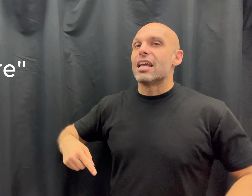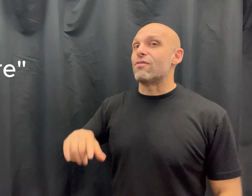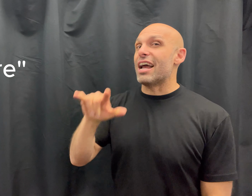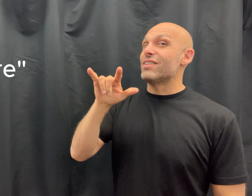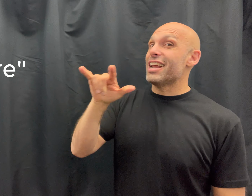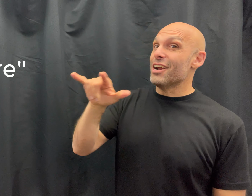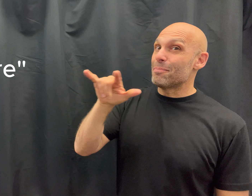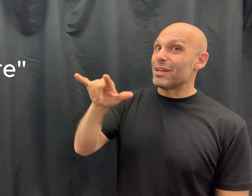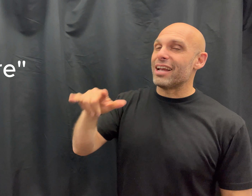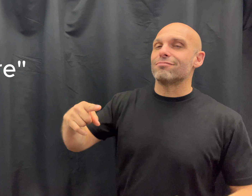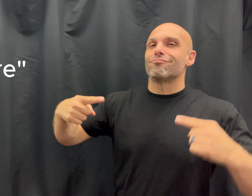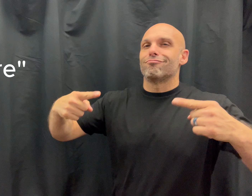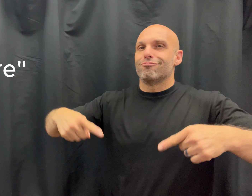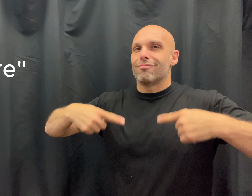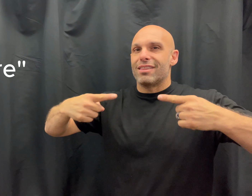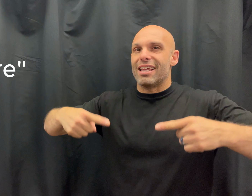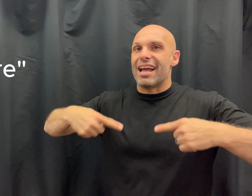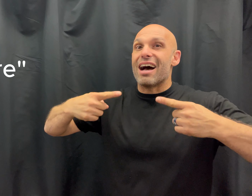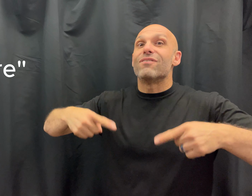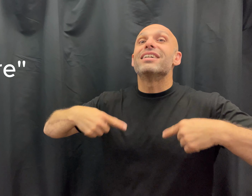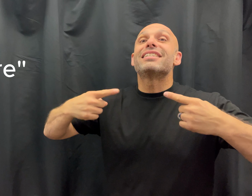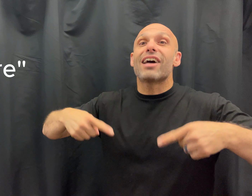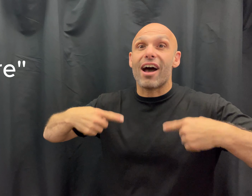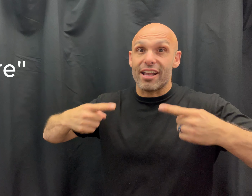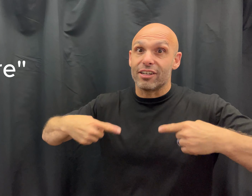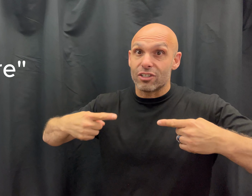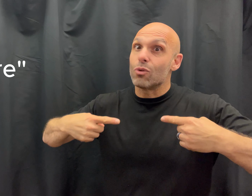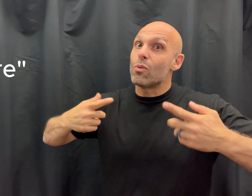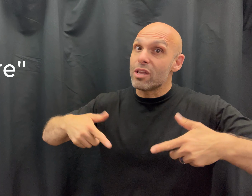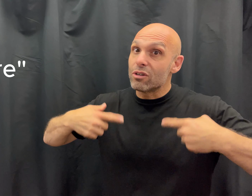I have an airplane, then I have the tires. The wheels are the